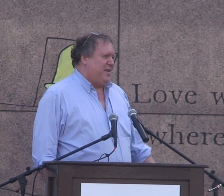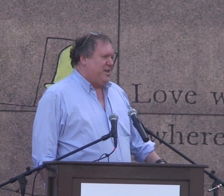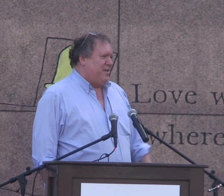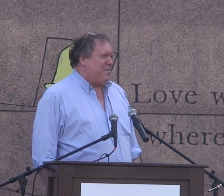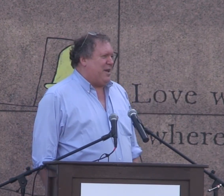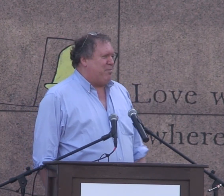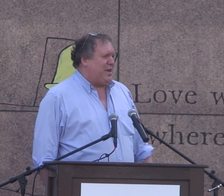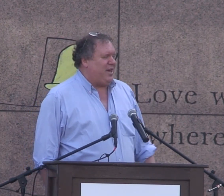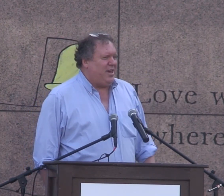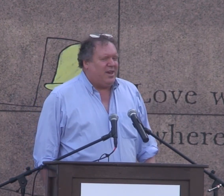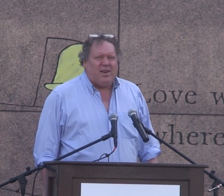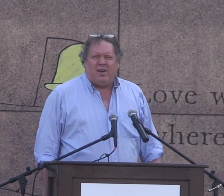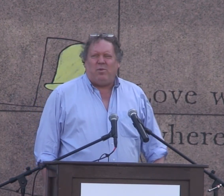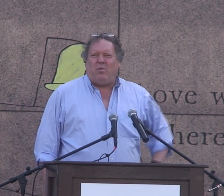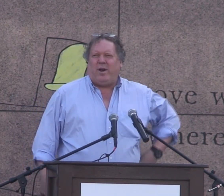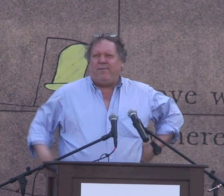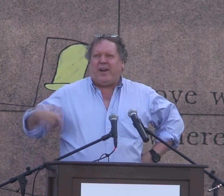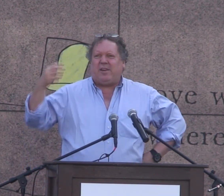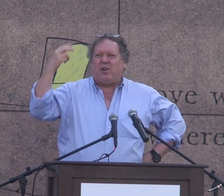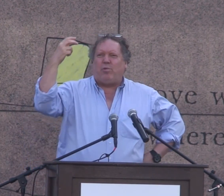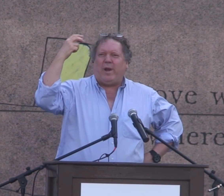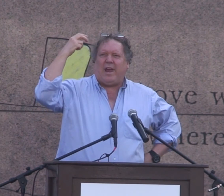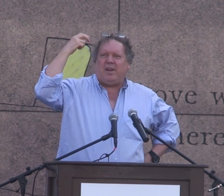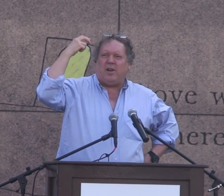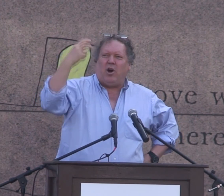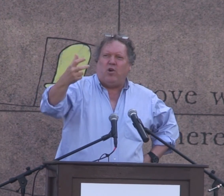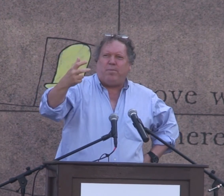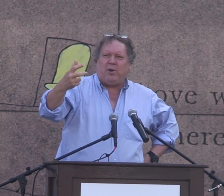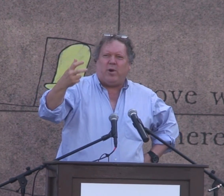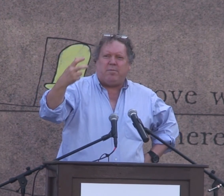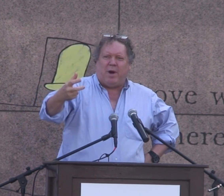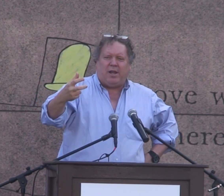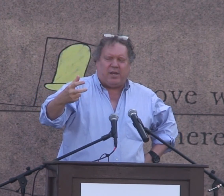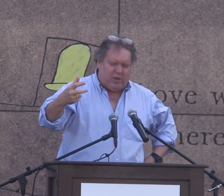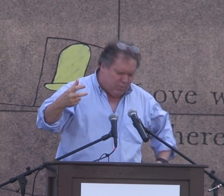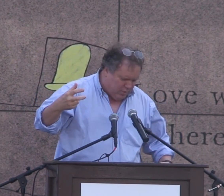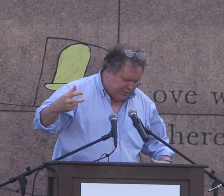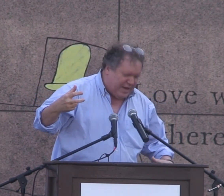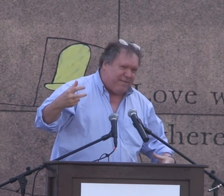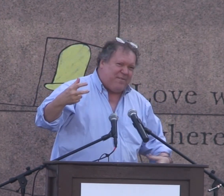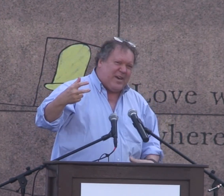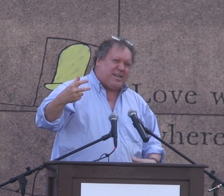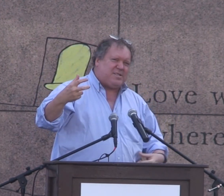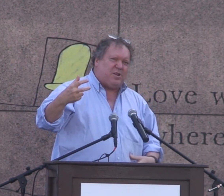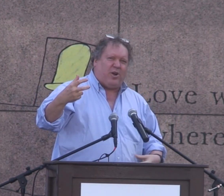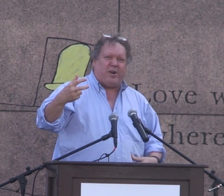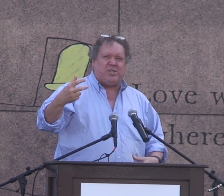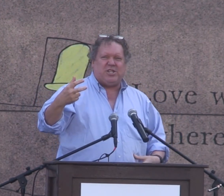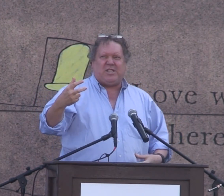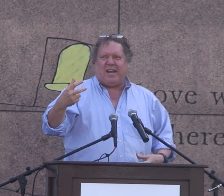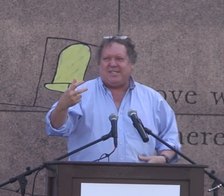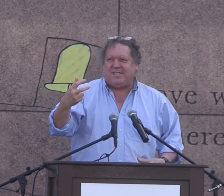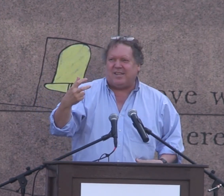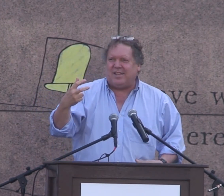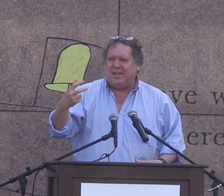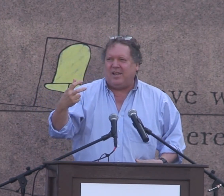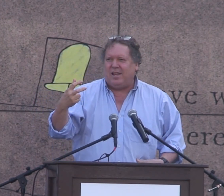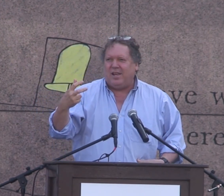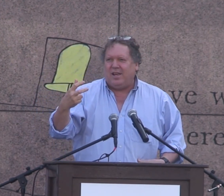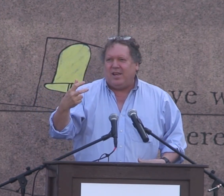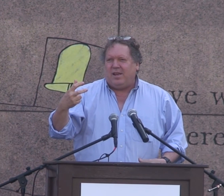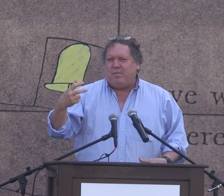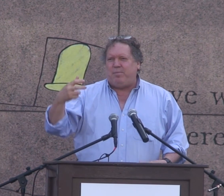spark might be, well, what if I could create an opioid molecule that affects the large